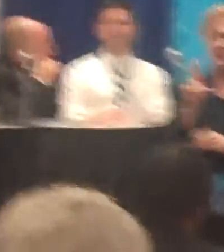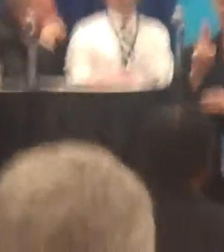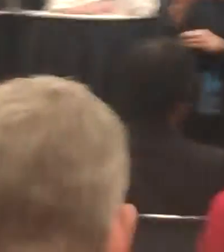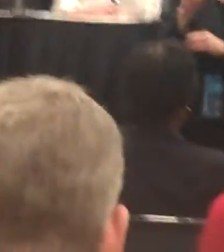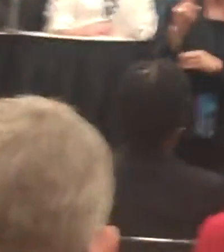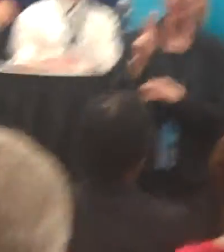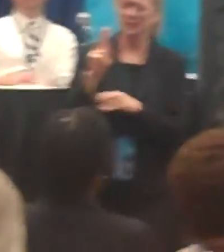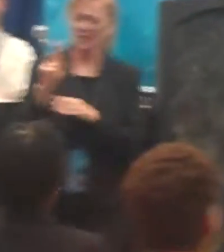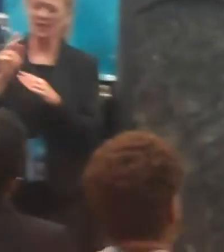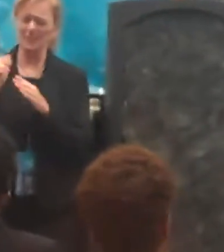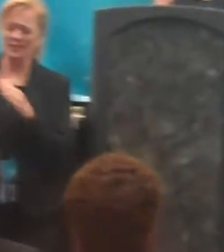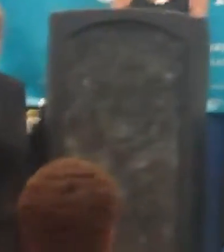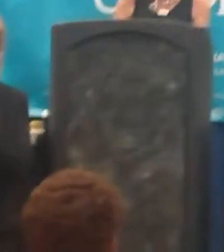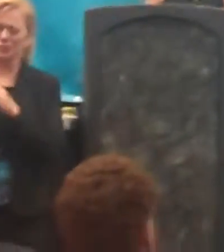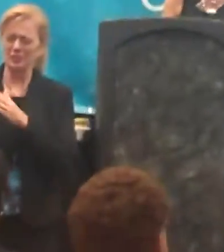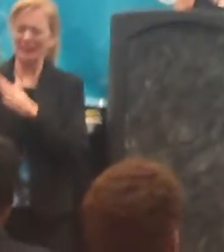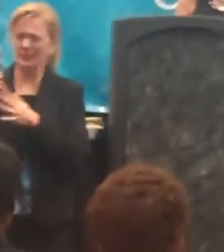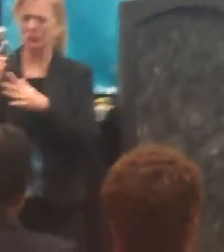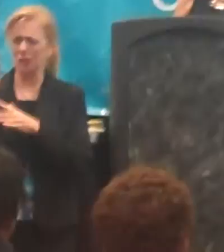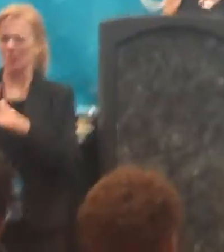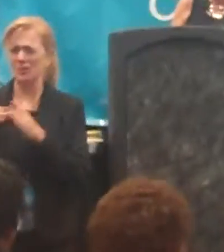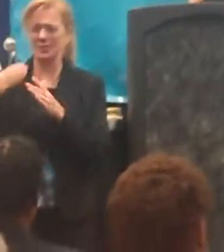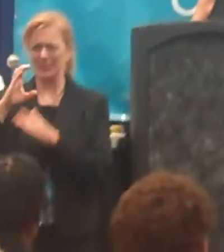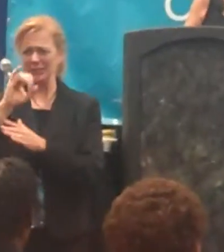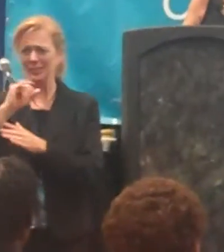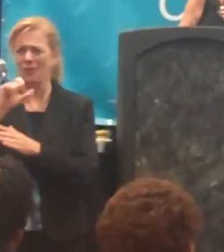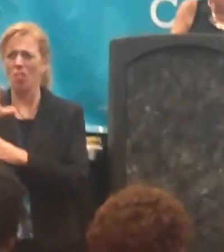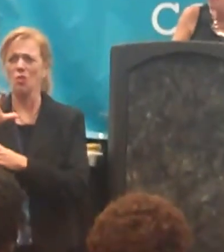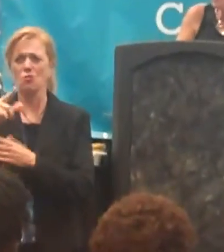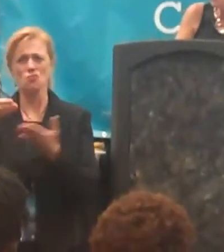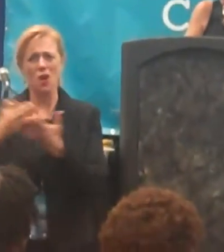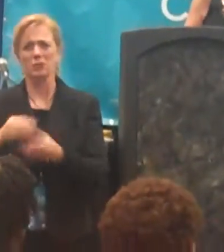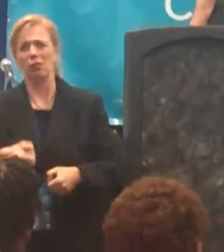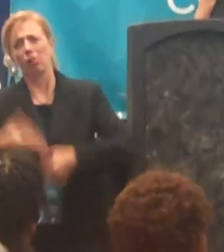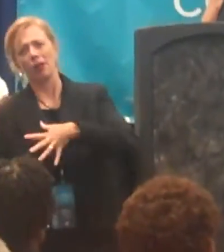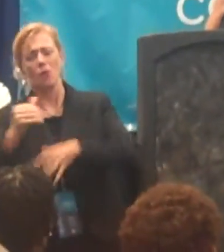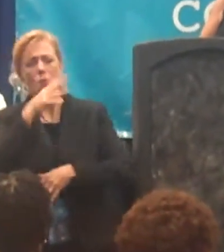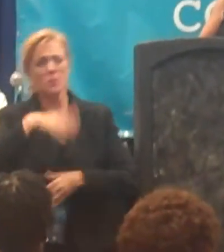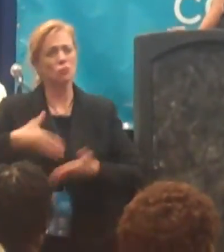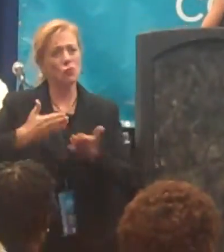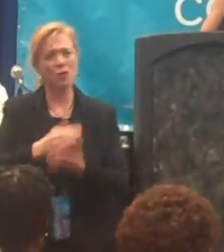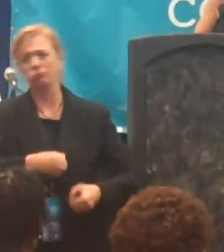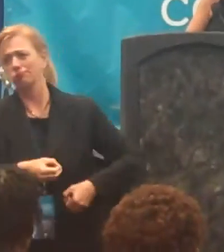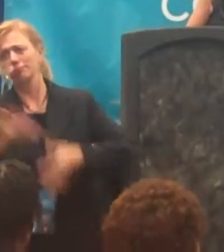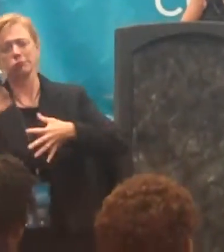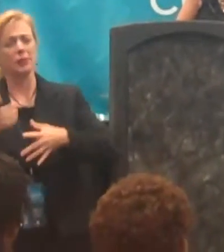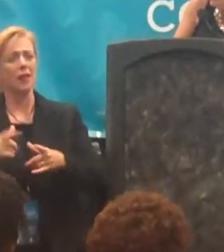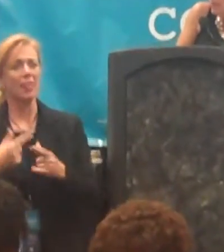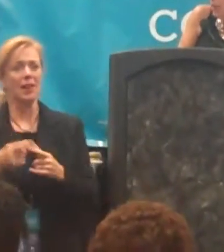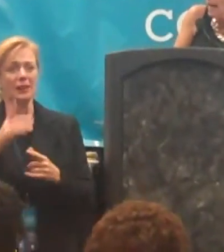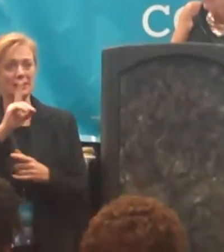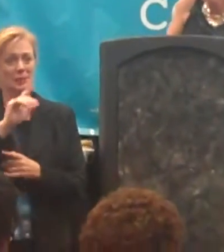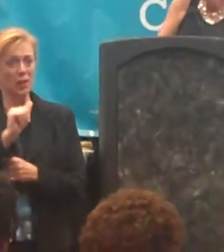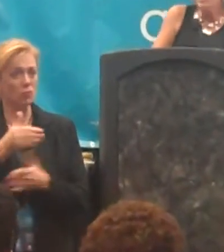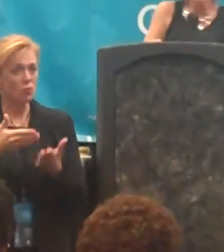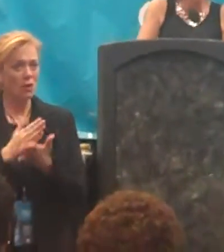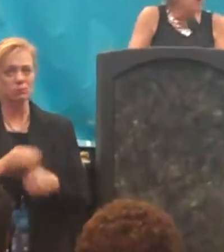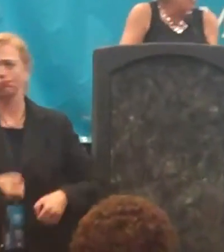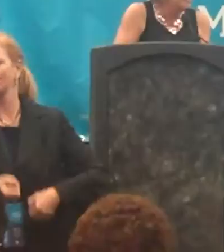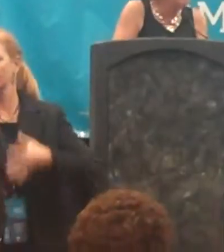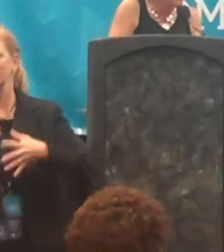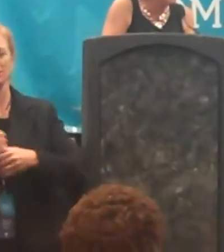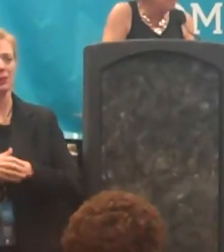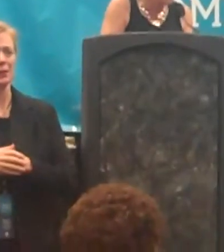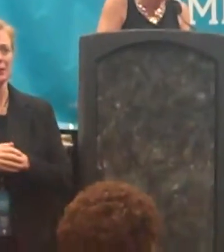justices. There go our civil rights. There go our women's rights. There go our disability rights. There